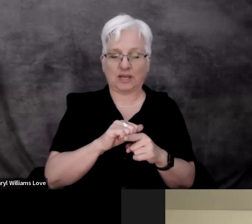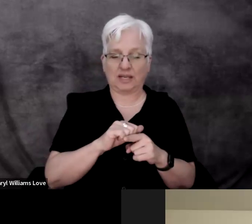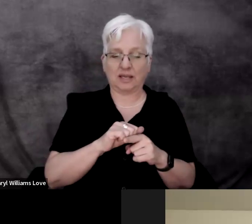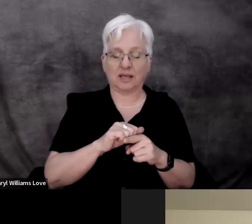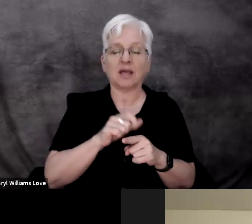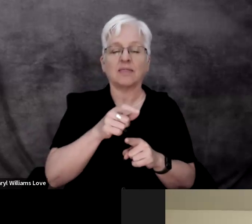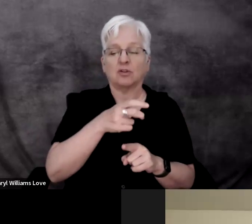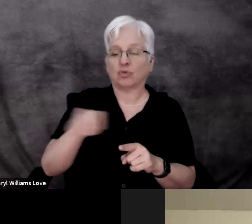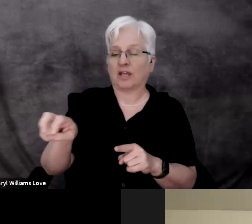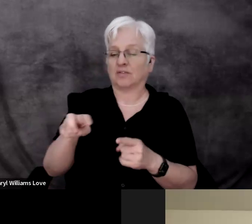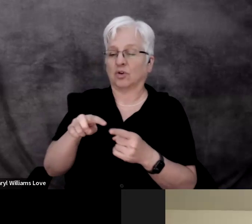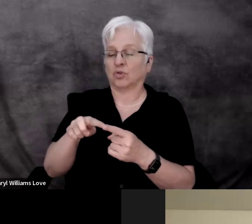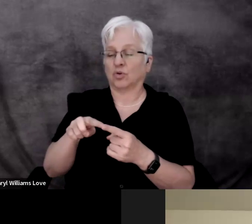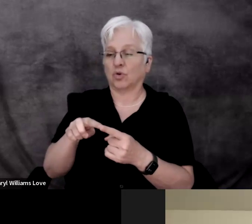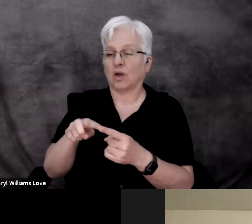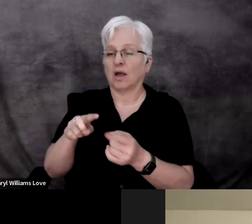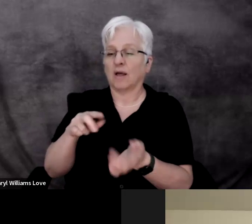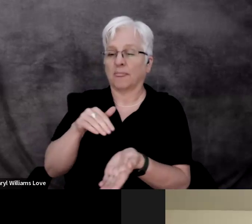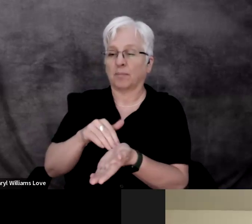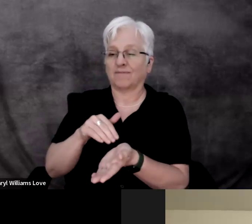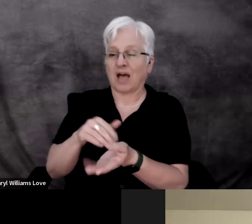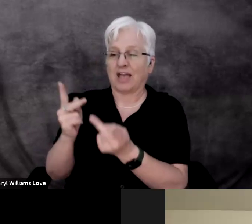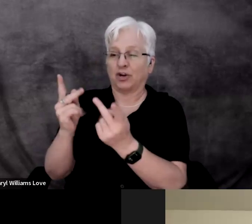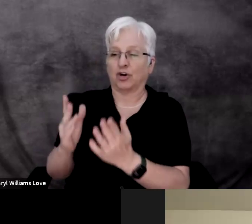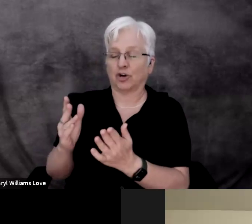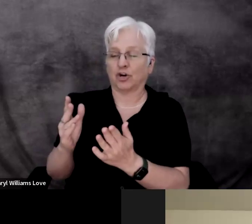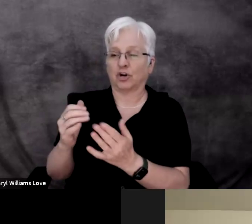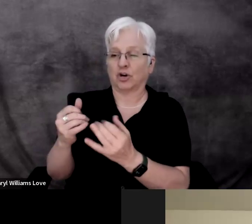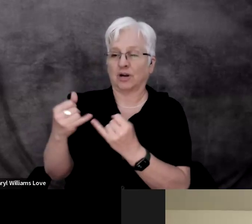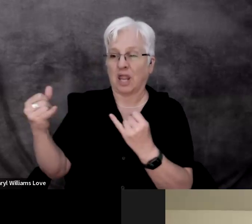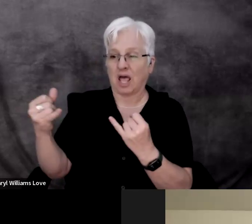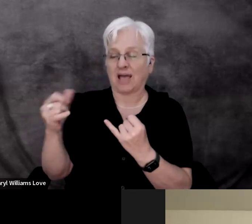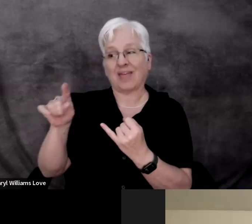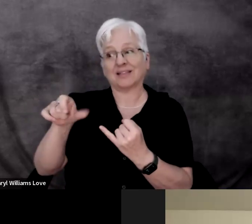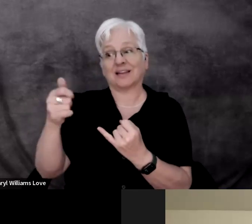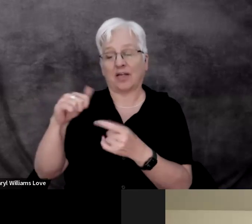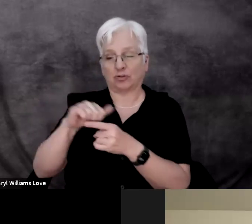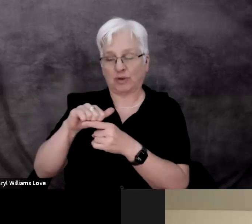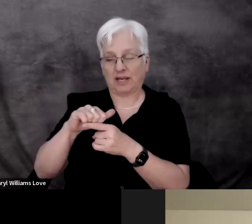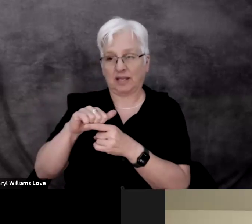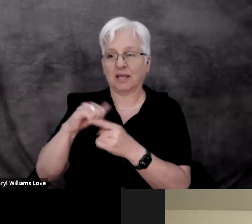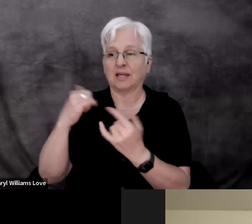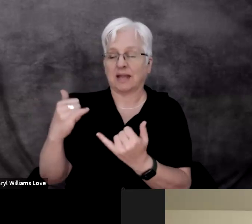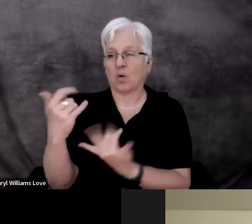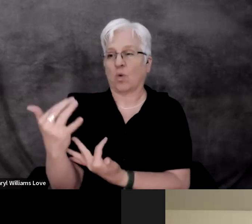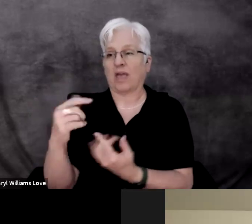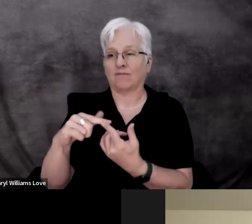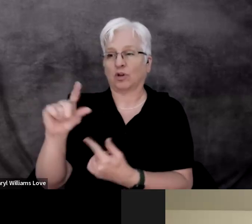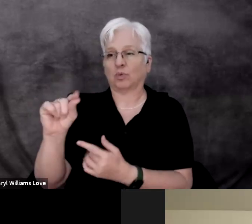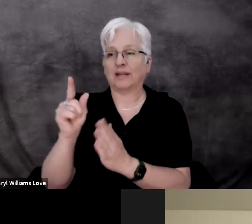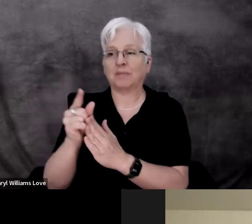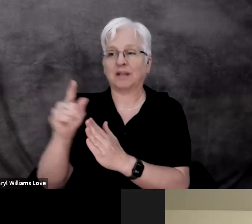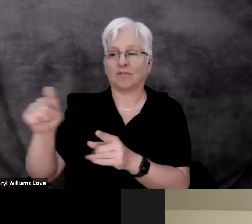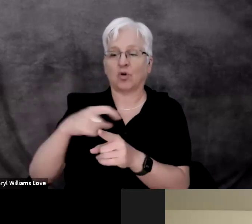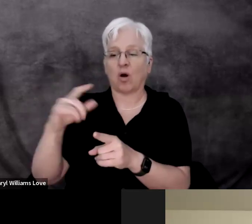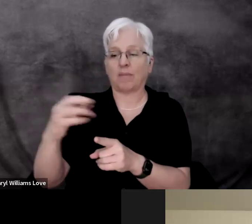the provider line, which then is another screening. They then have to wait 20 minutes for a callback, which sometimes occurs and sometimes